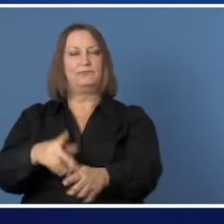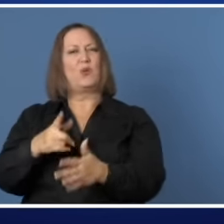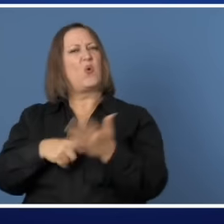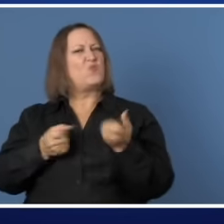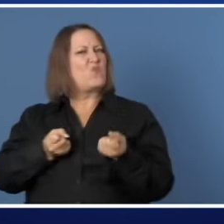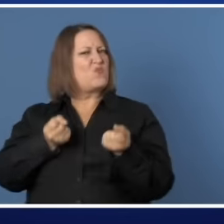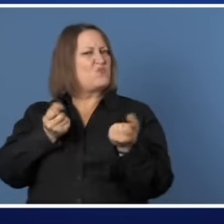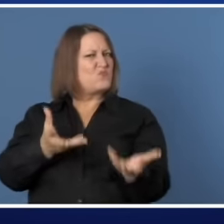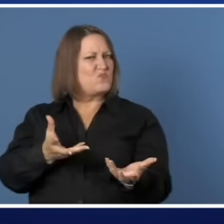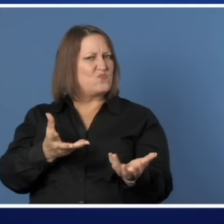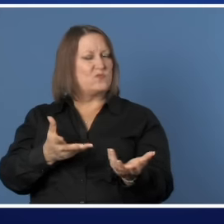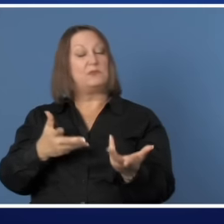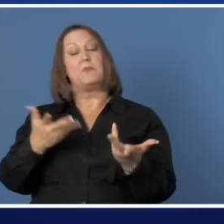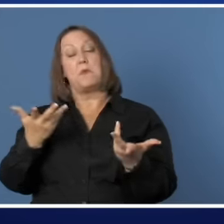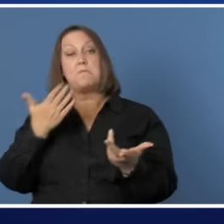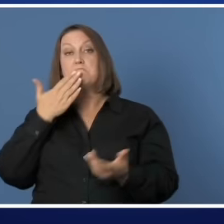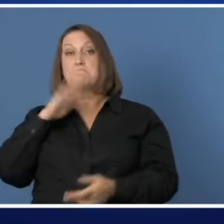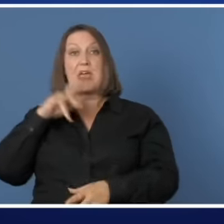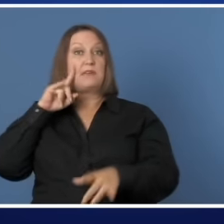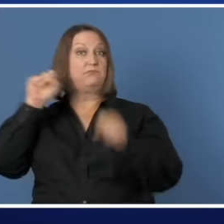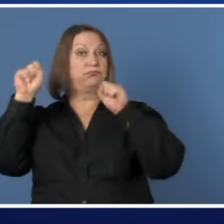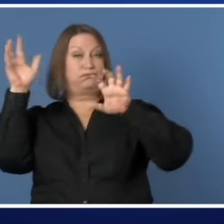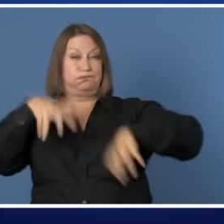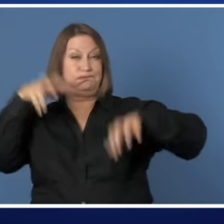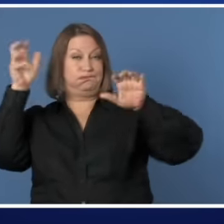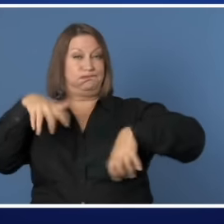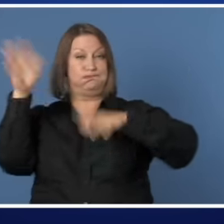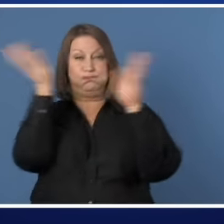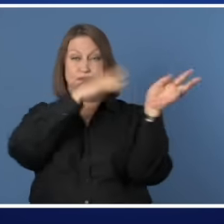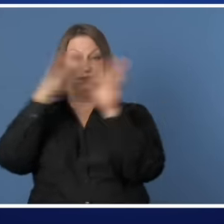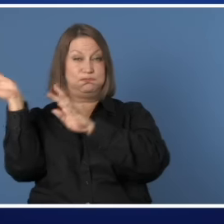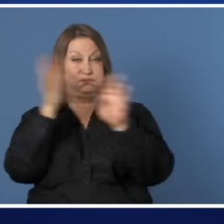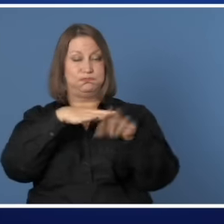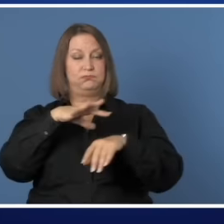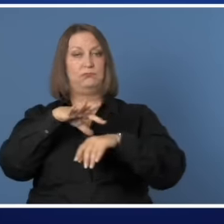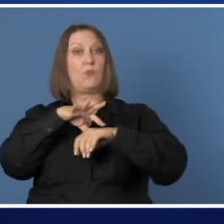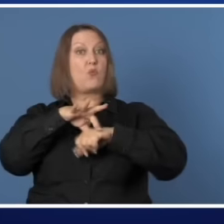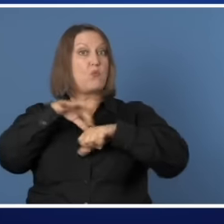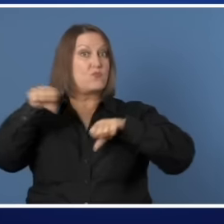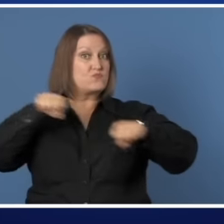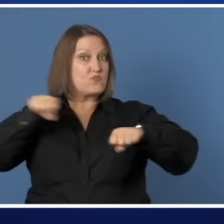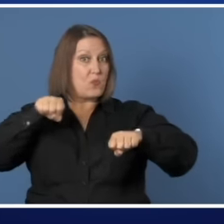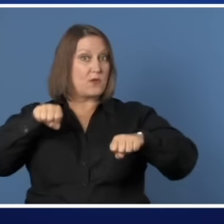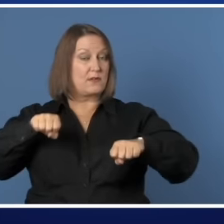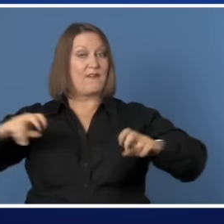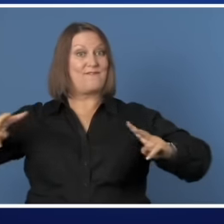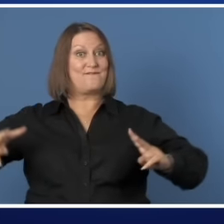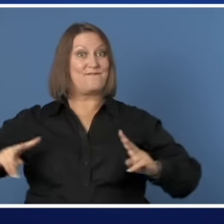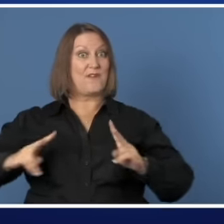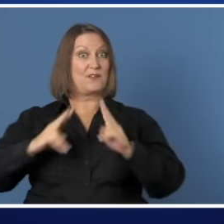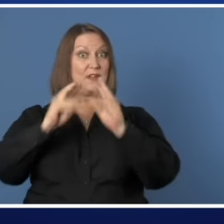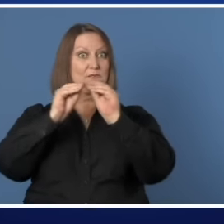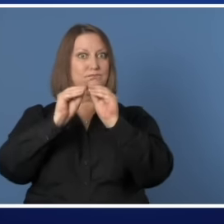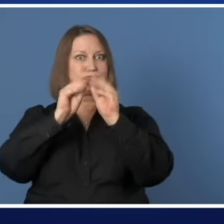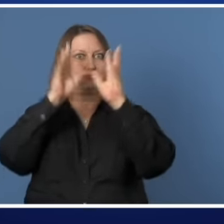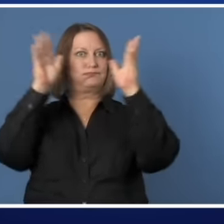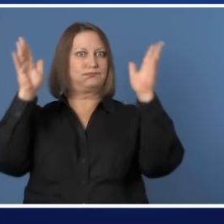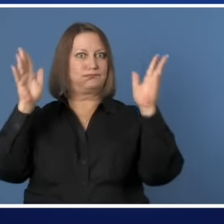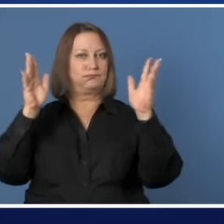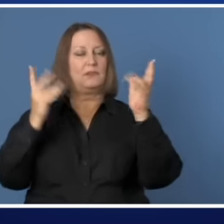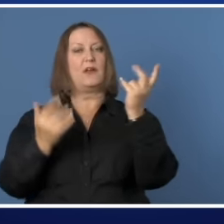activated by storms, earthquakes, volcanic